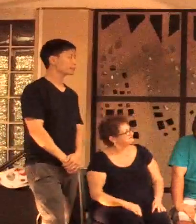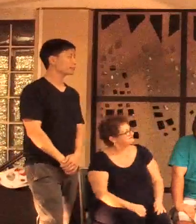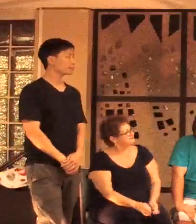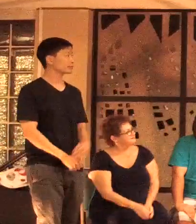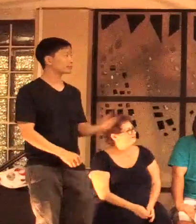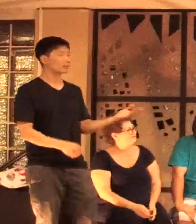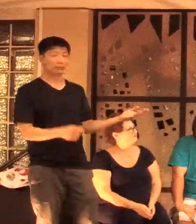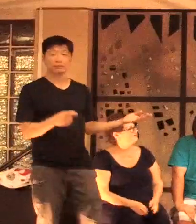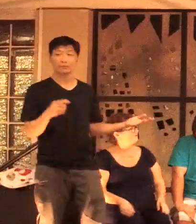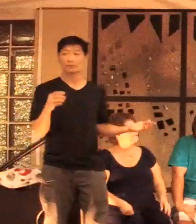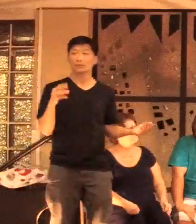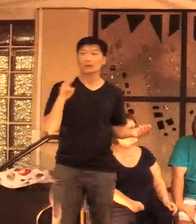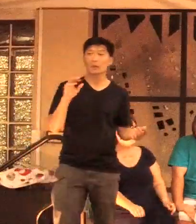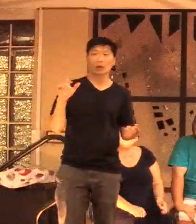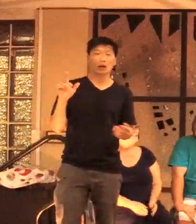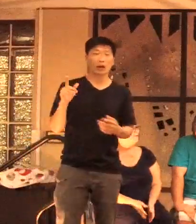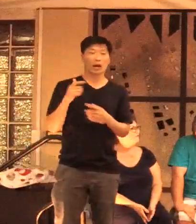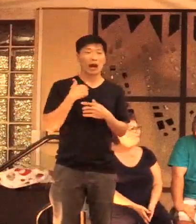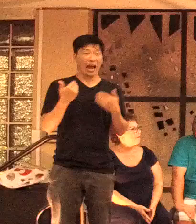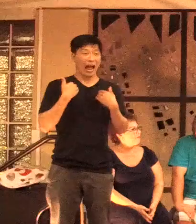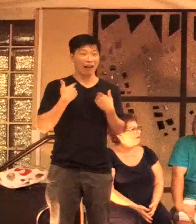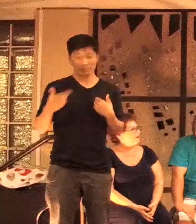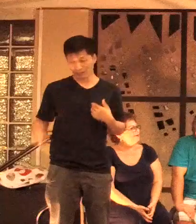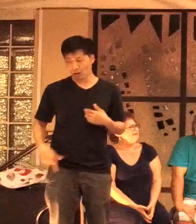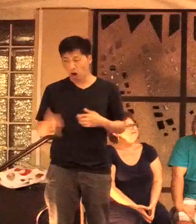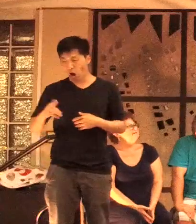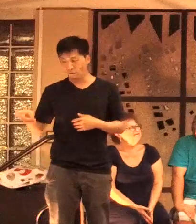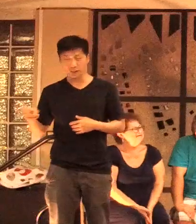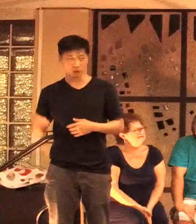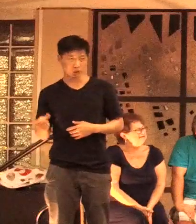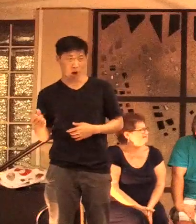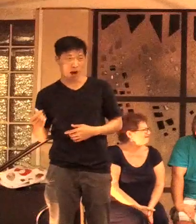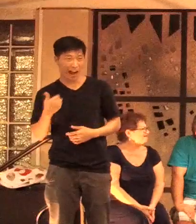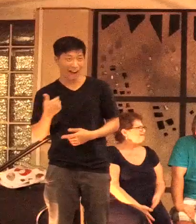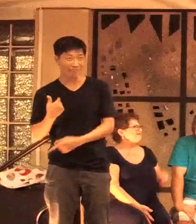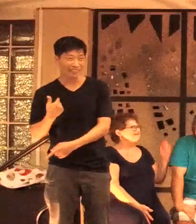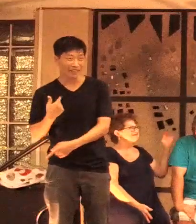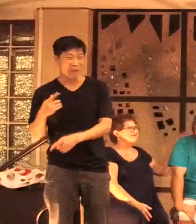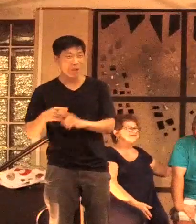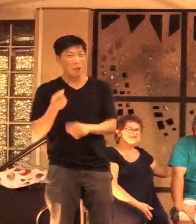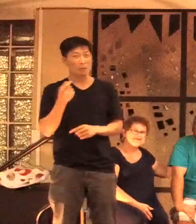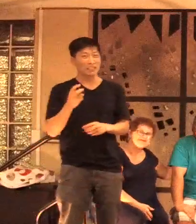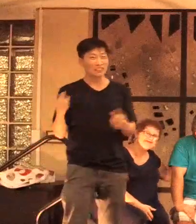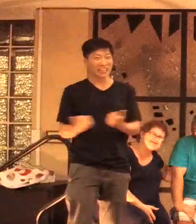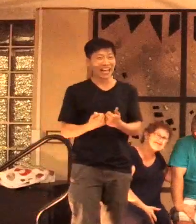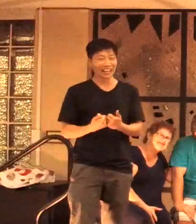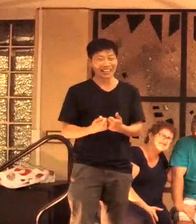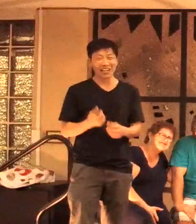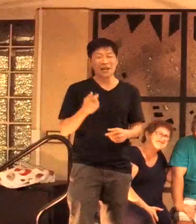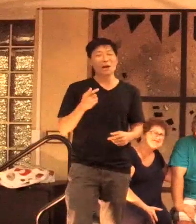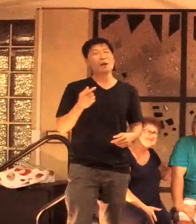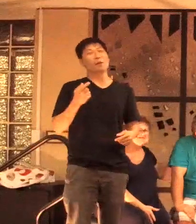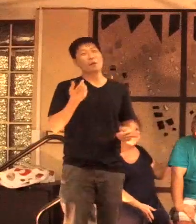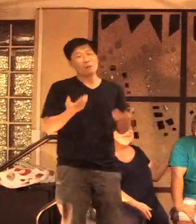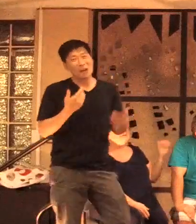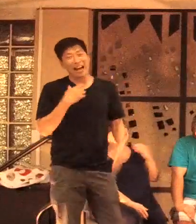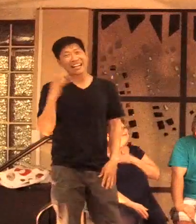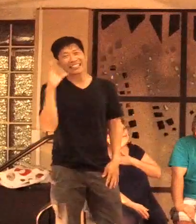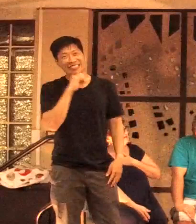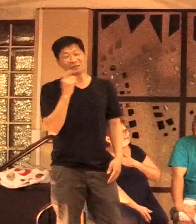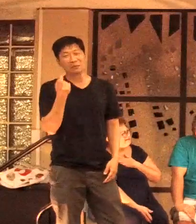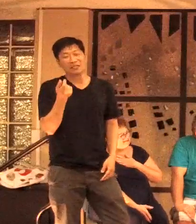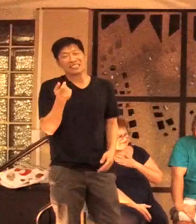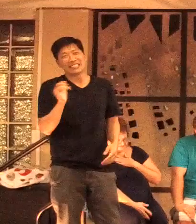Well, I do own a hard hearing dog. It was like kind of hard, but it would be probably the same for me as like I'm